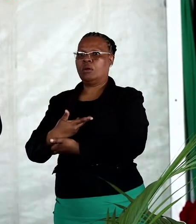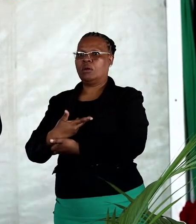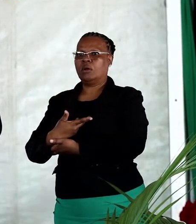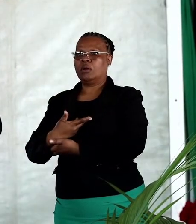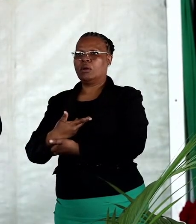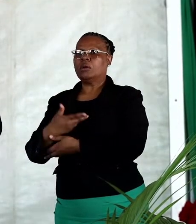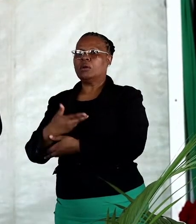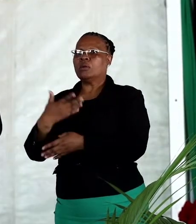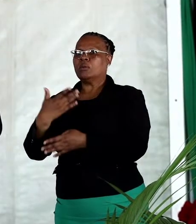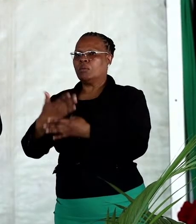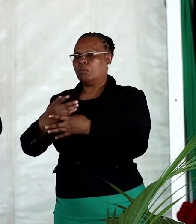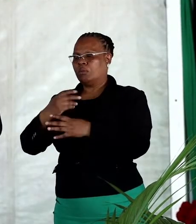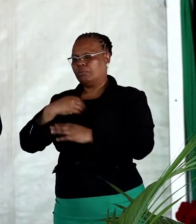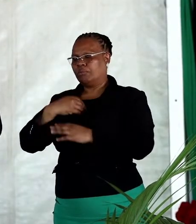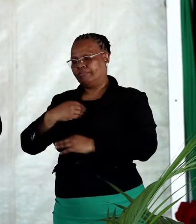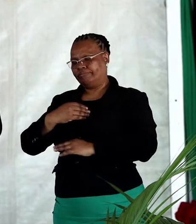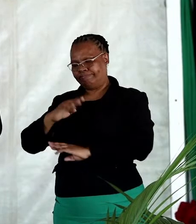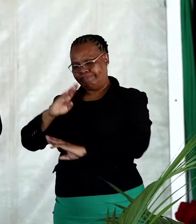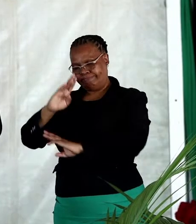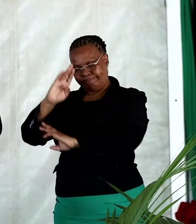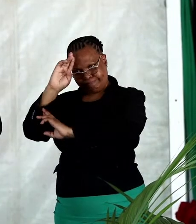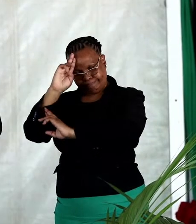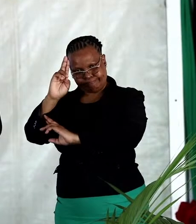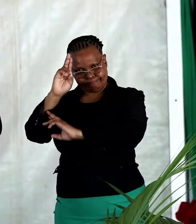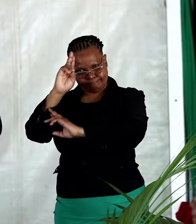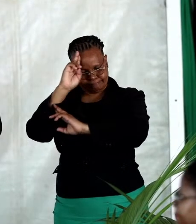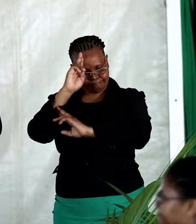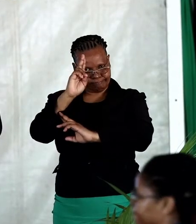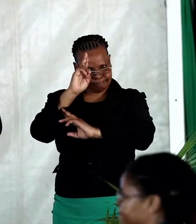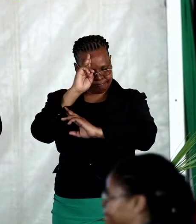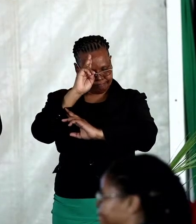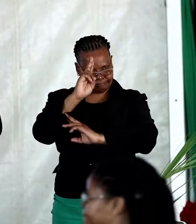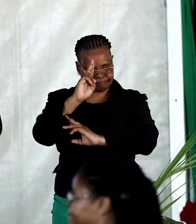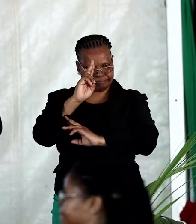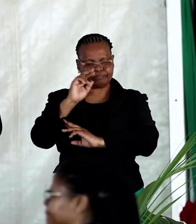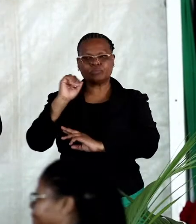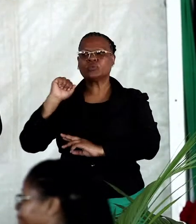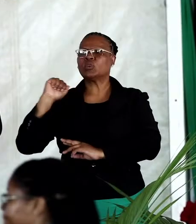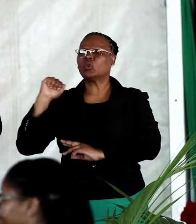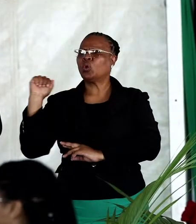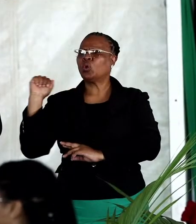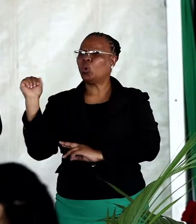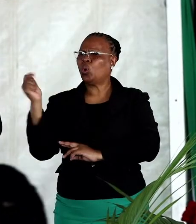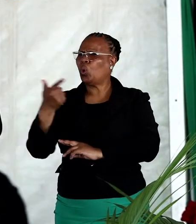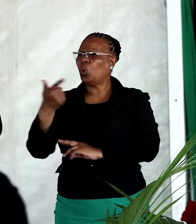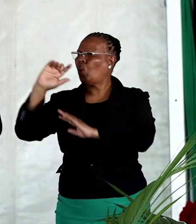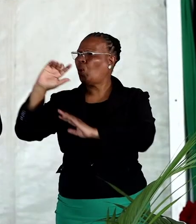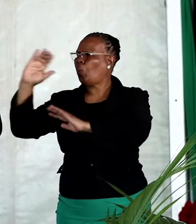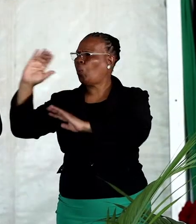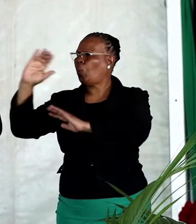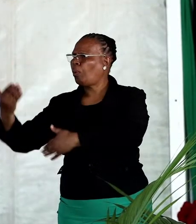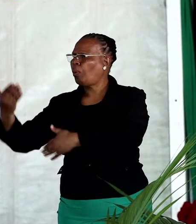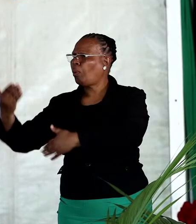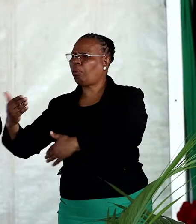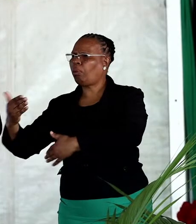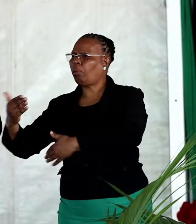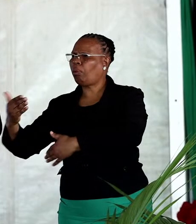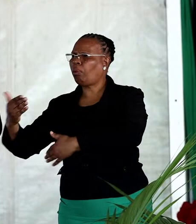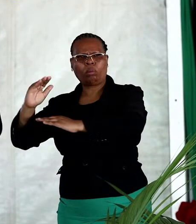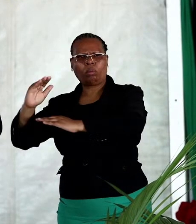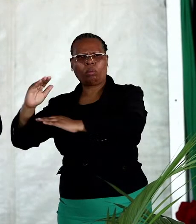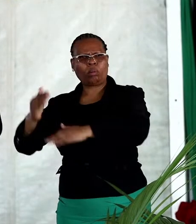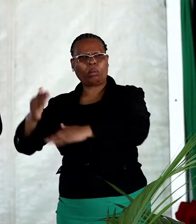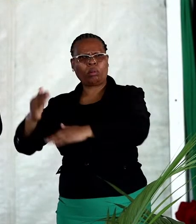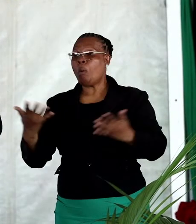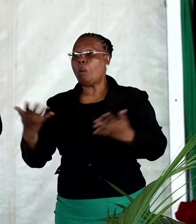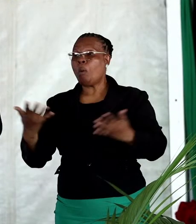welcome you to the Bhisho Stadium to commemorate the 31st anniversary of the Bhisho Massacre. Today, we come together as